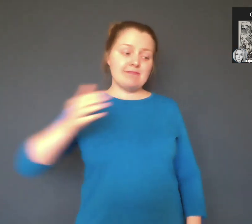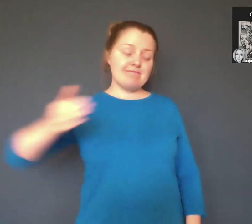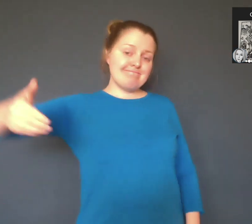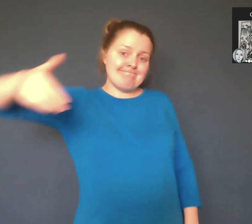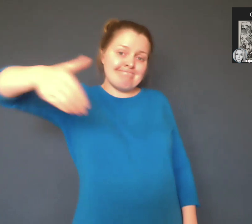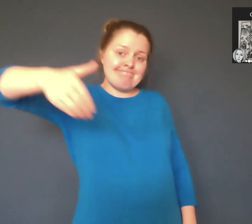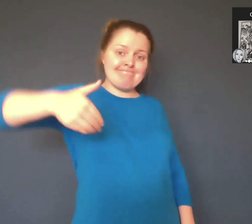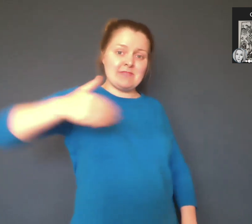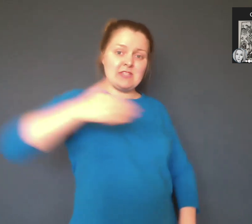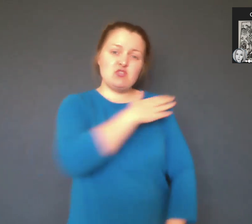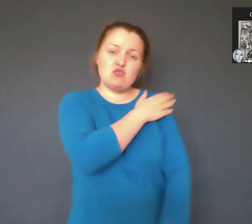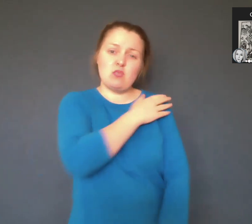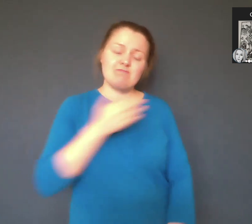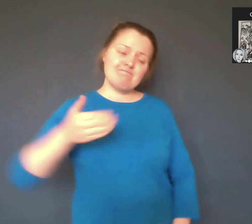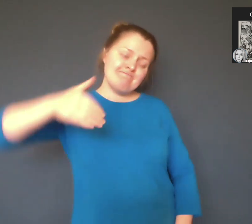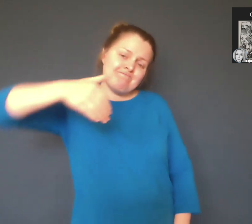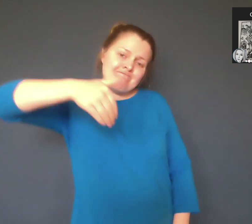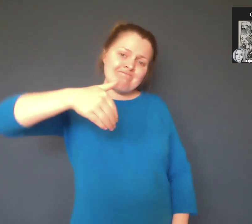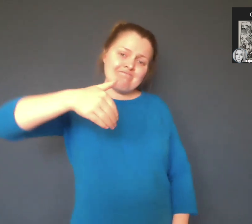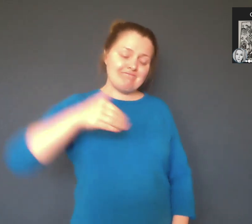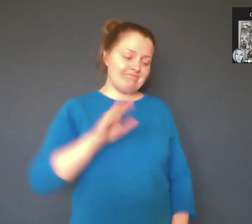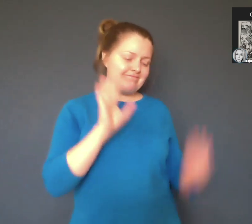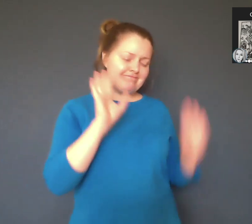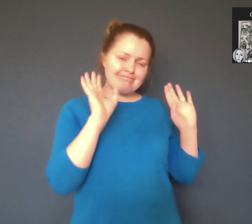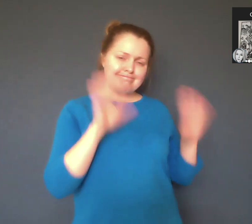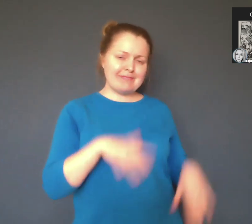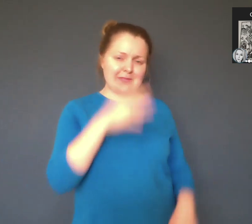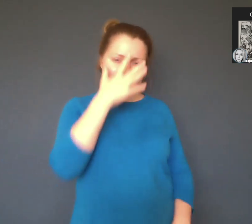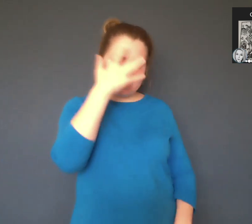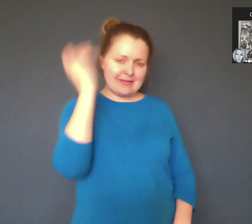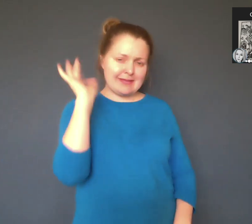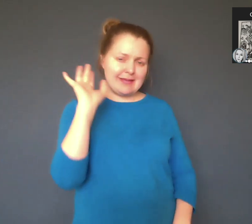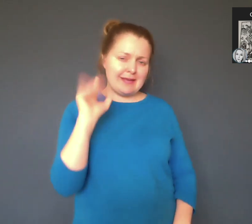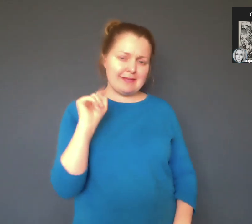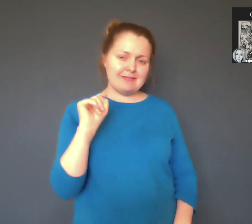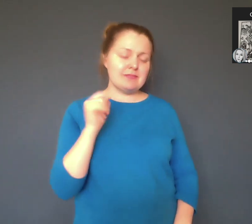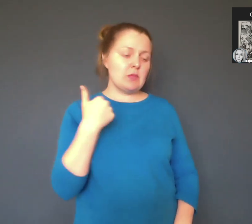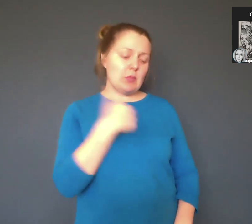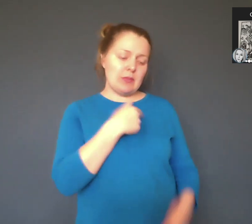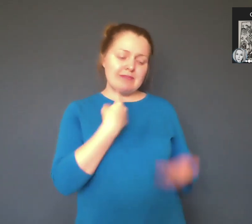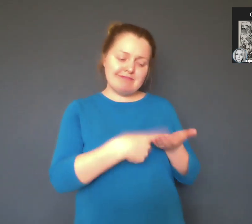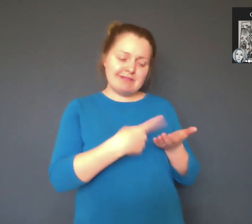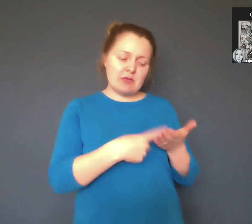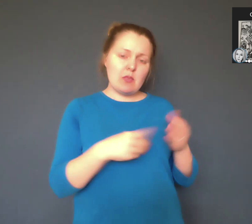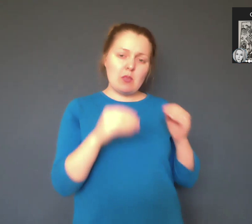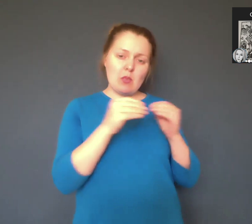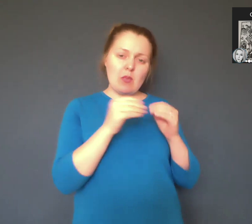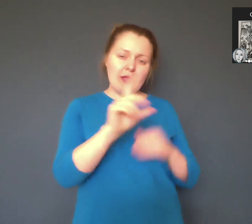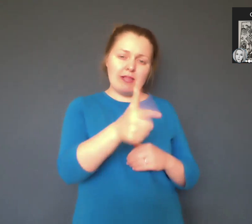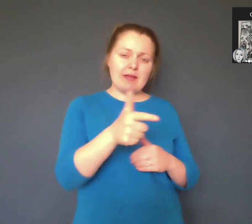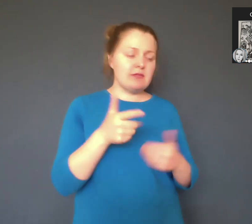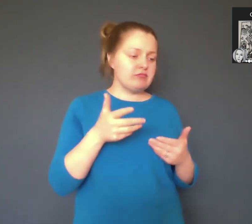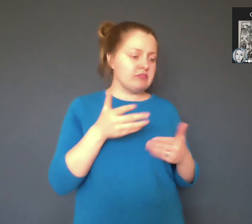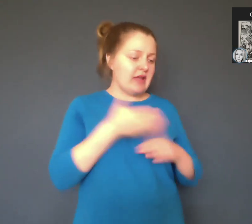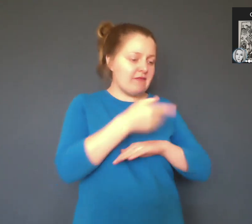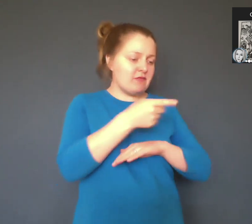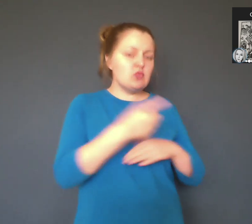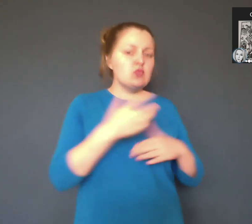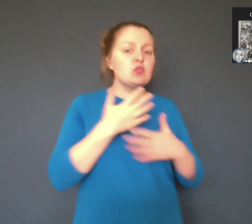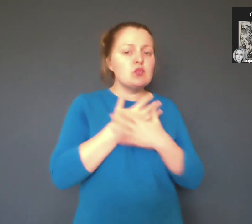it when you've had a rest." "Could you find this house again?" his father asked him. "Yes," Harvey replied, though his skin ran with